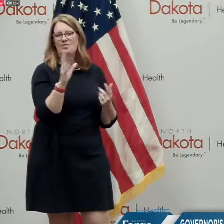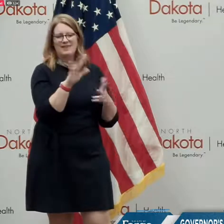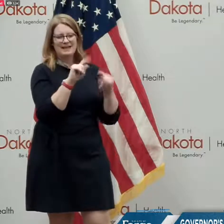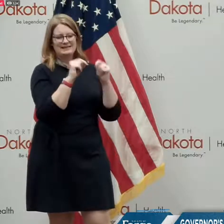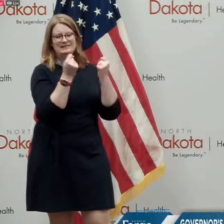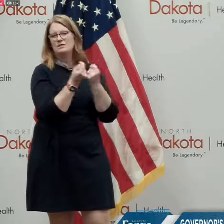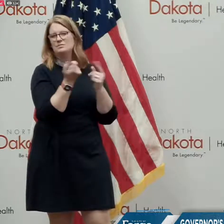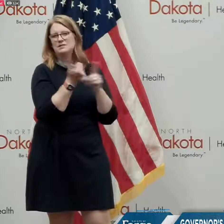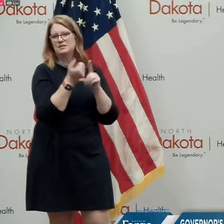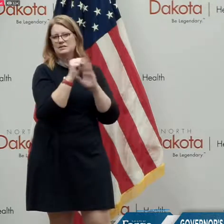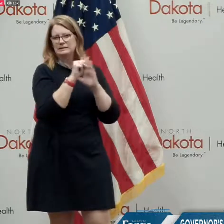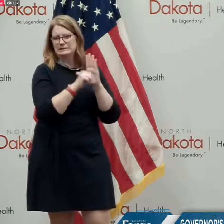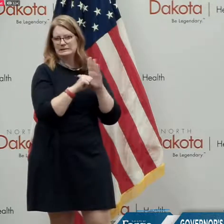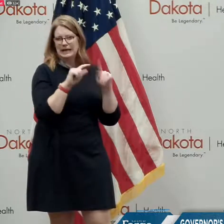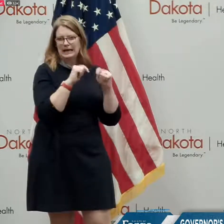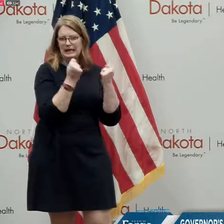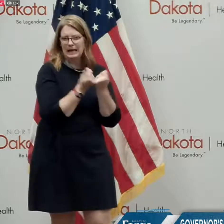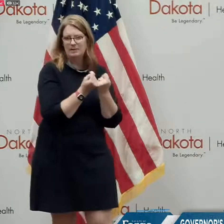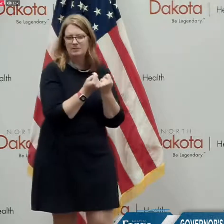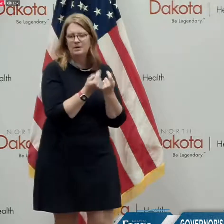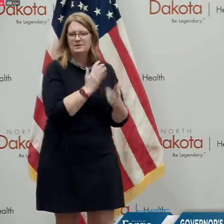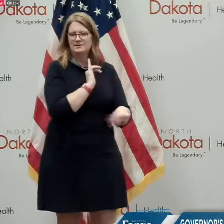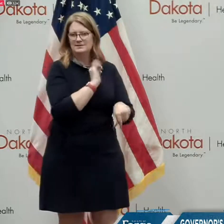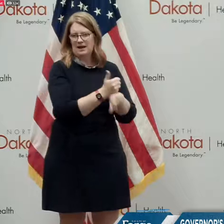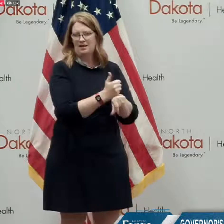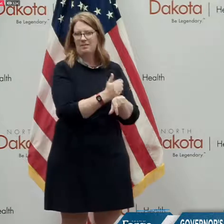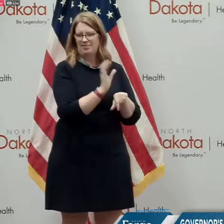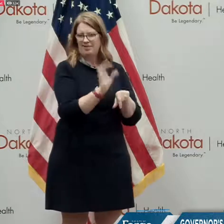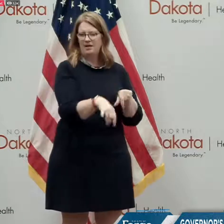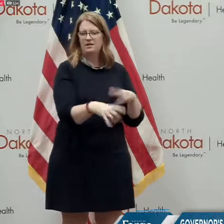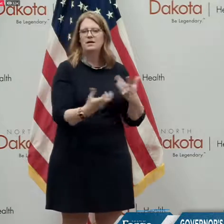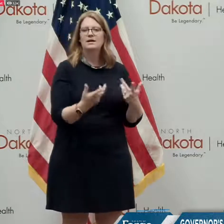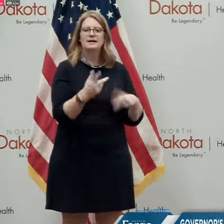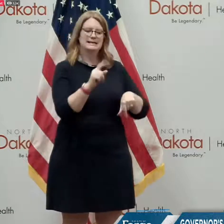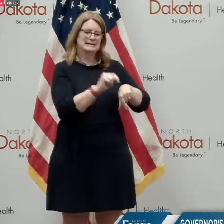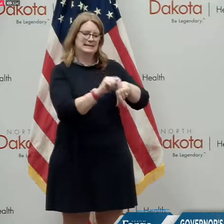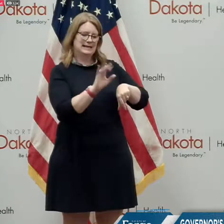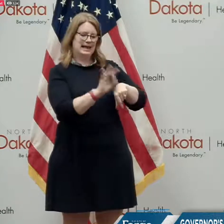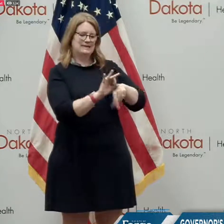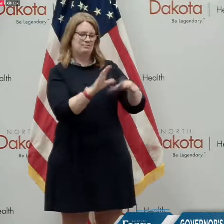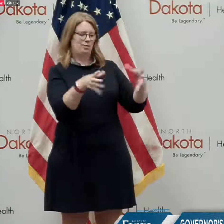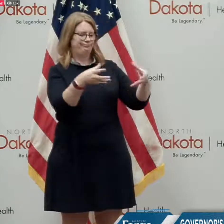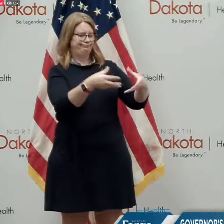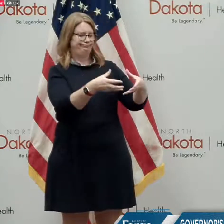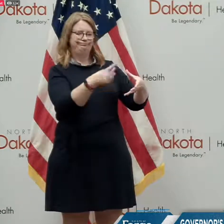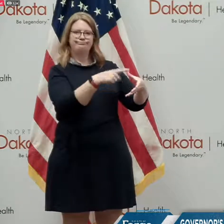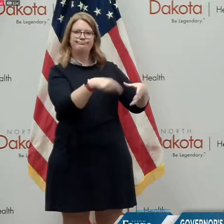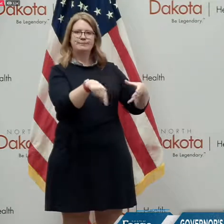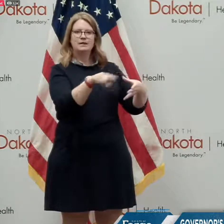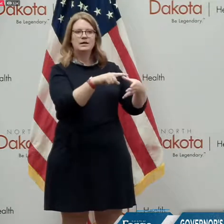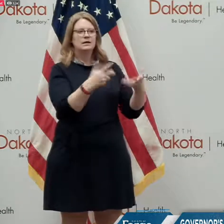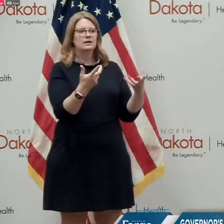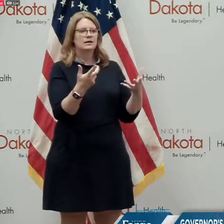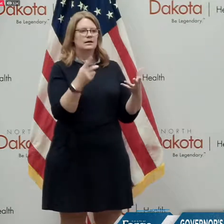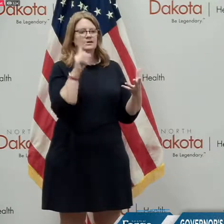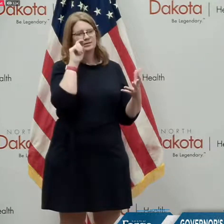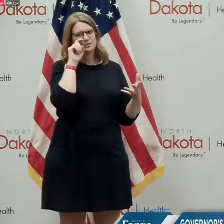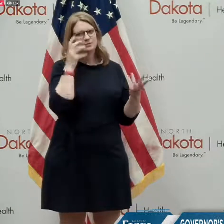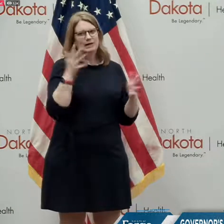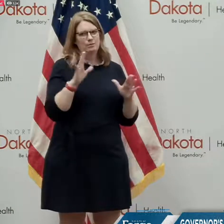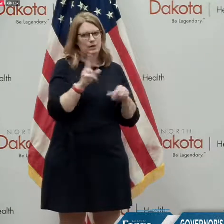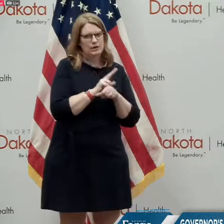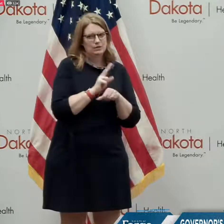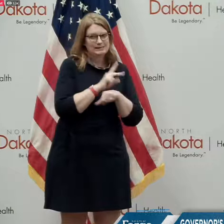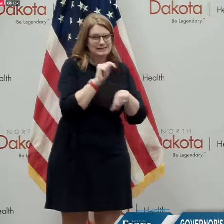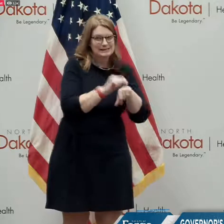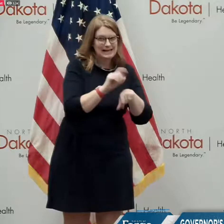state team that is being put together. It's the task force, if you will. We hesitated to use the word task force because this